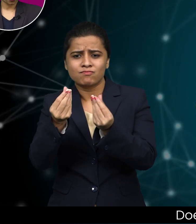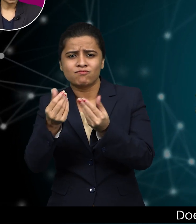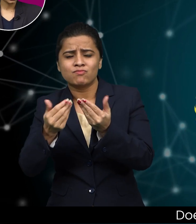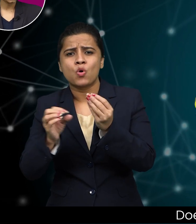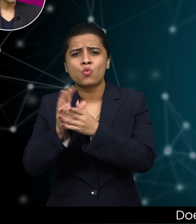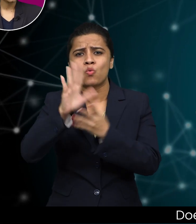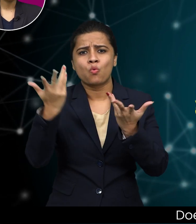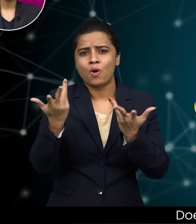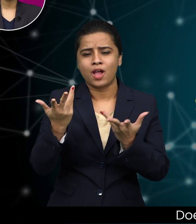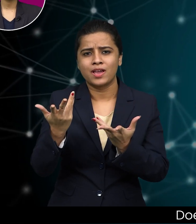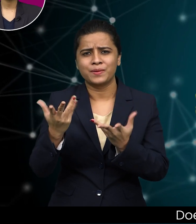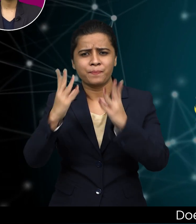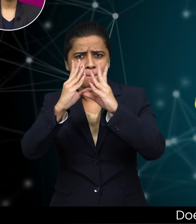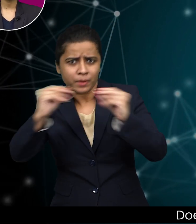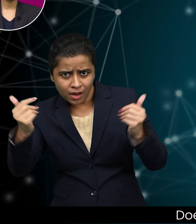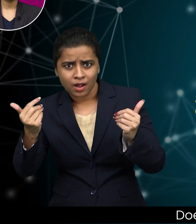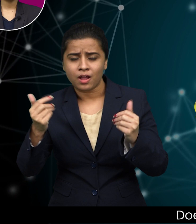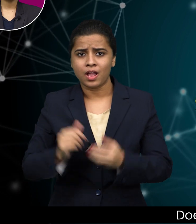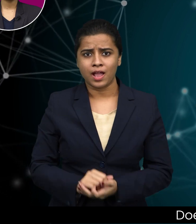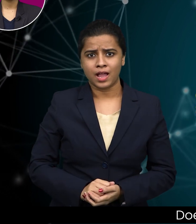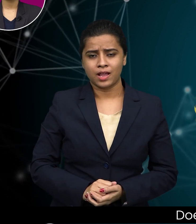Does it vanish?